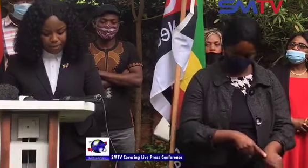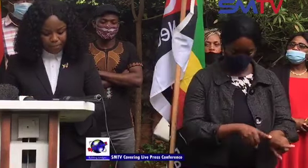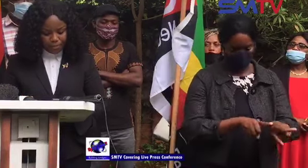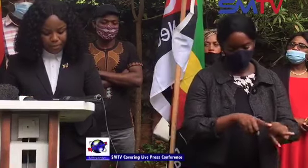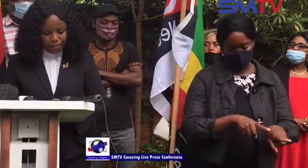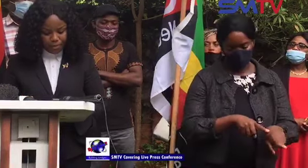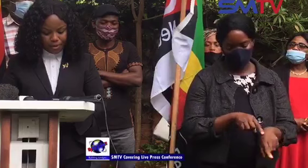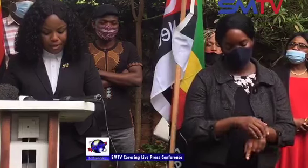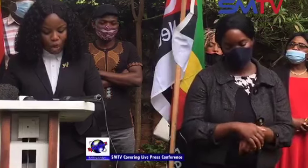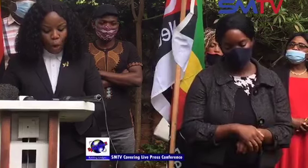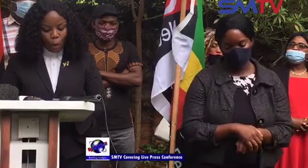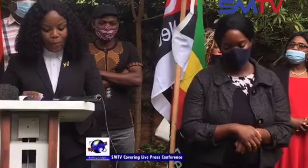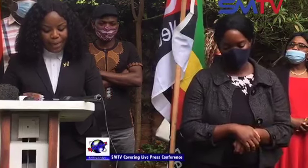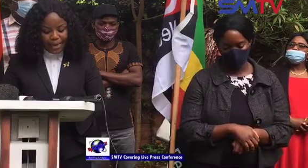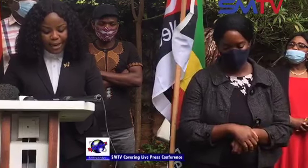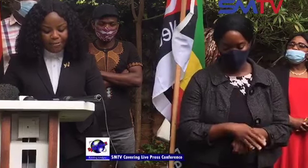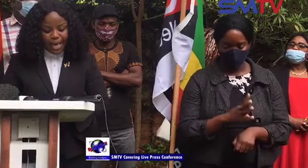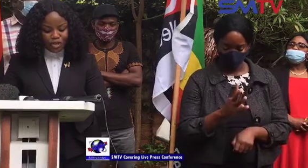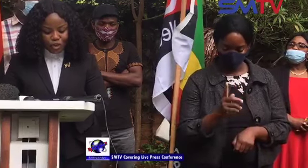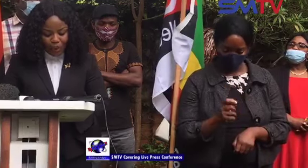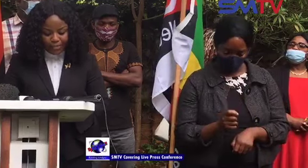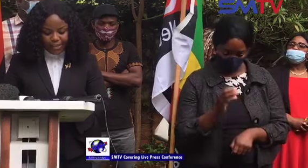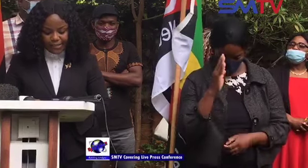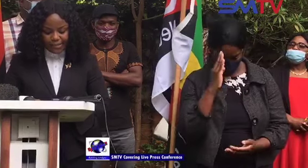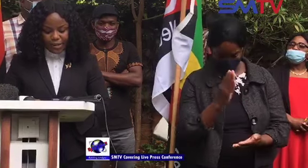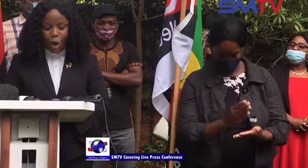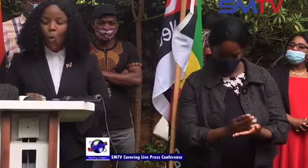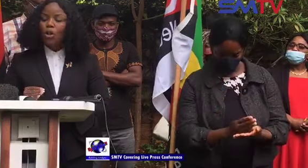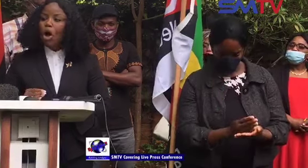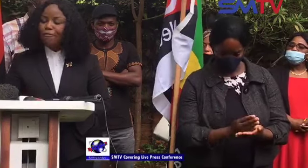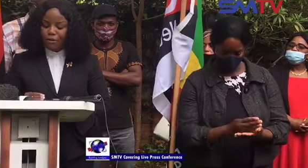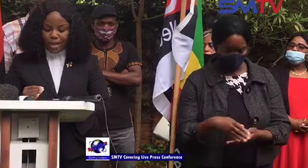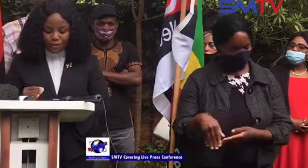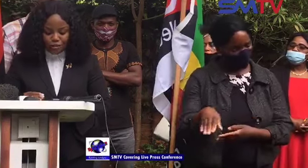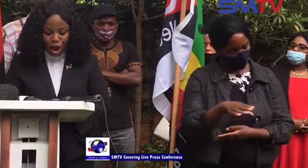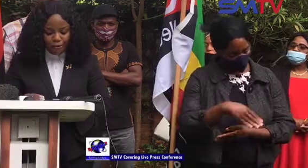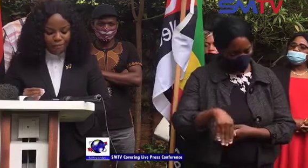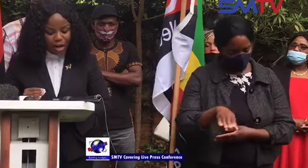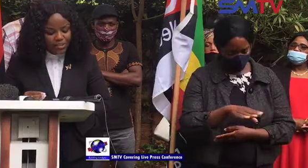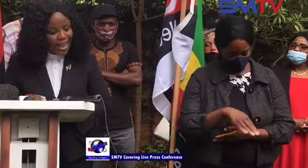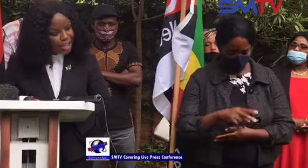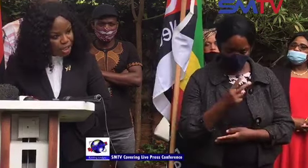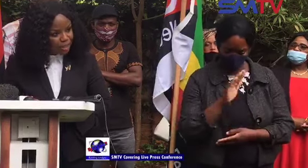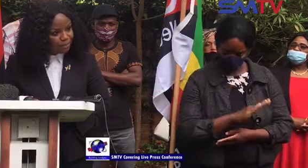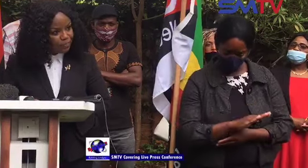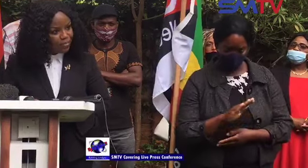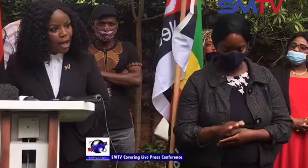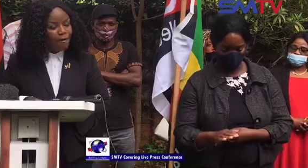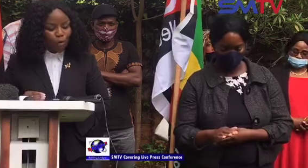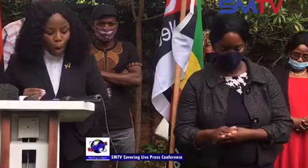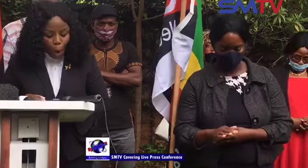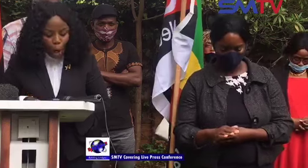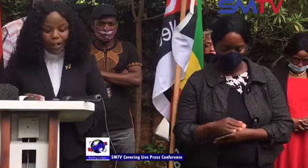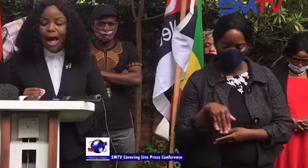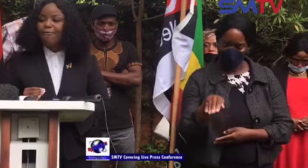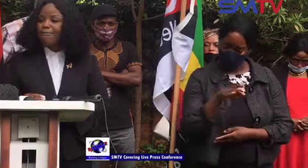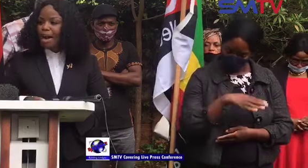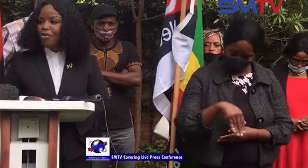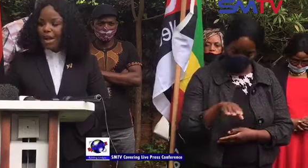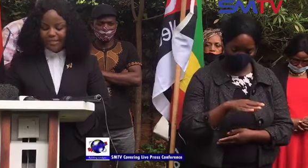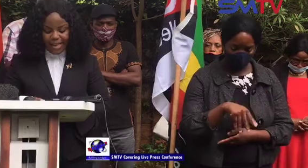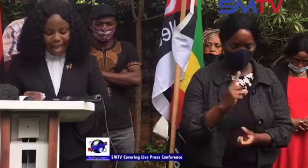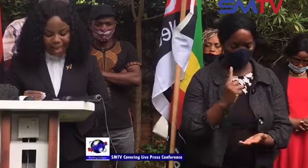deserve. We believe that doing this will offer a strong foundation for all